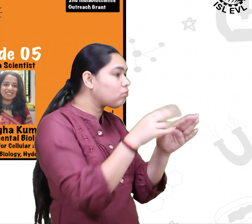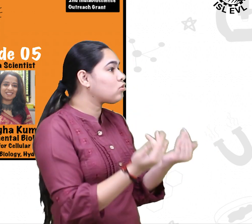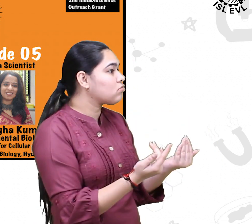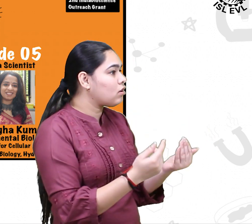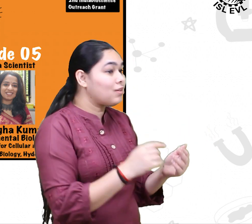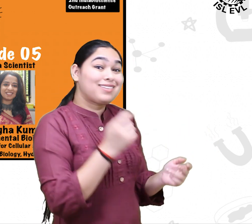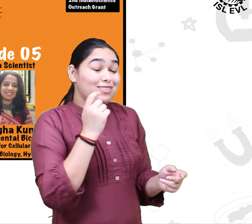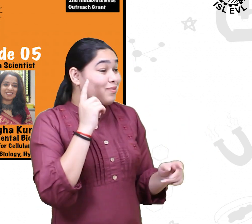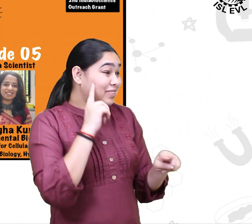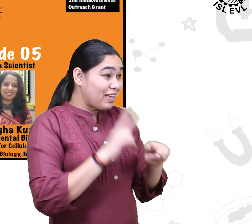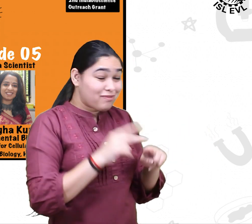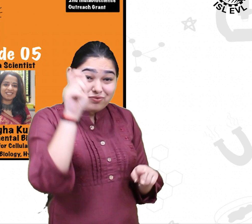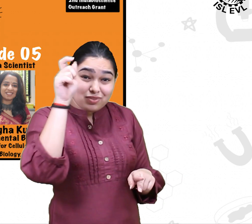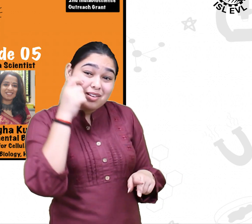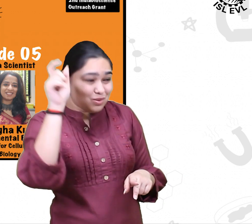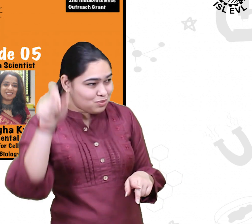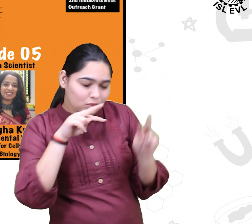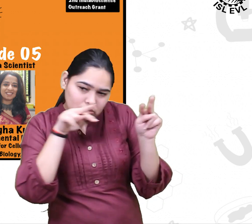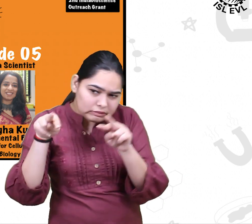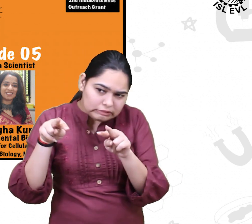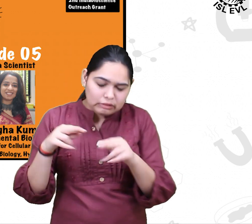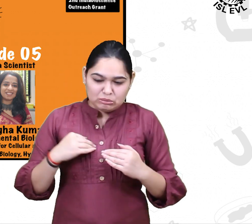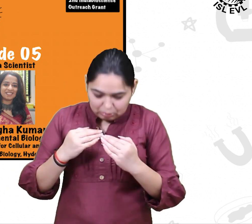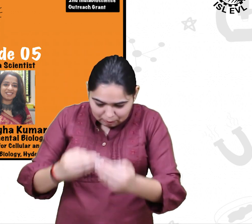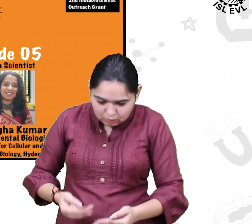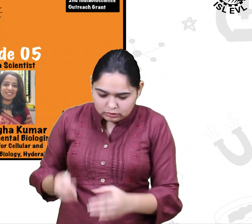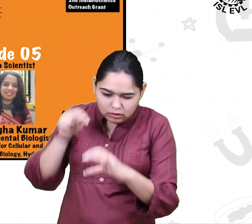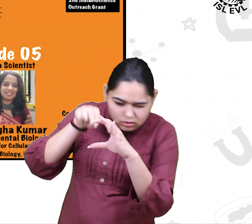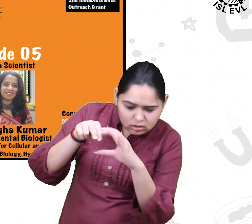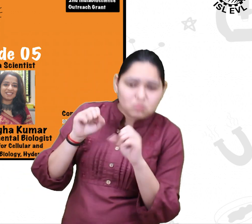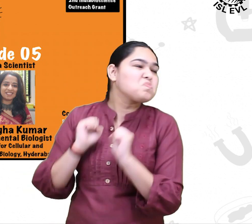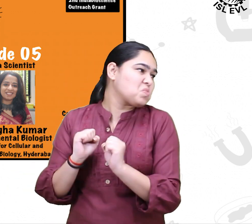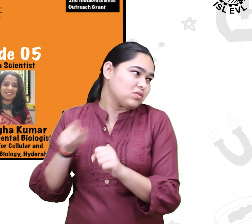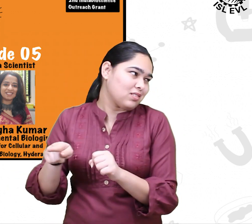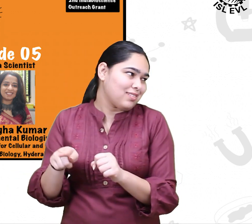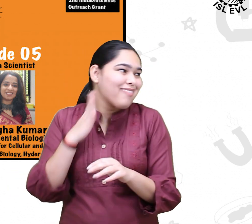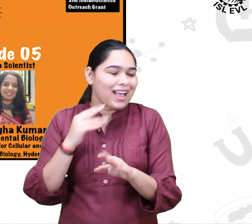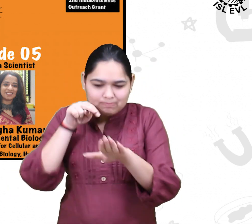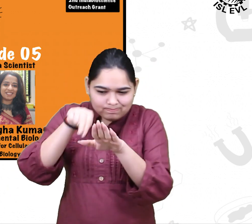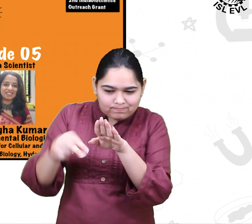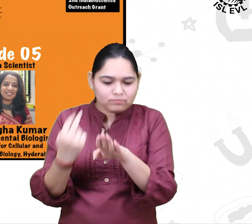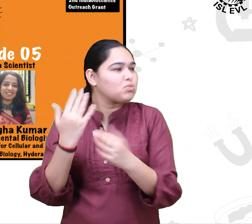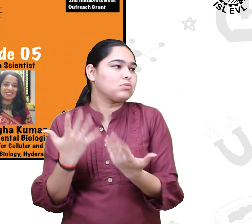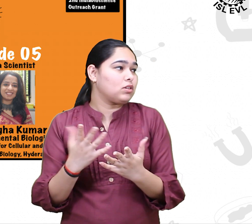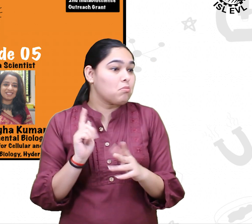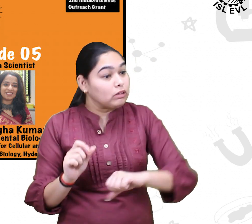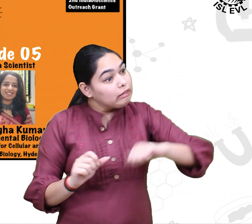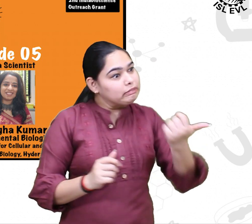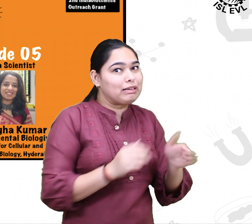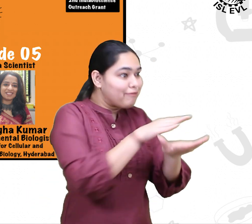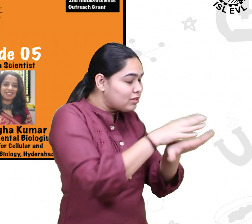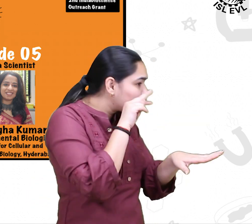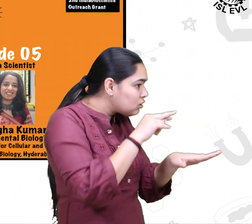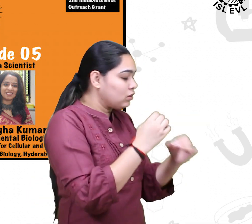transparent. So you can see different structures forming in real time just by using a